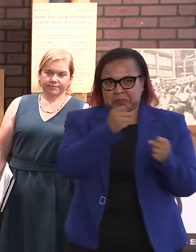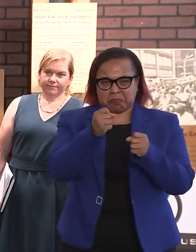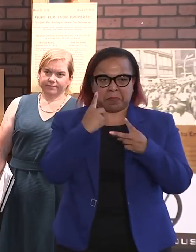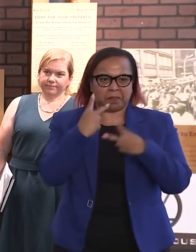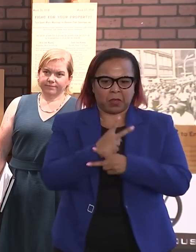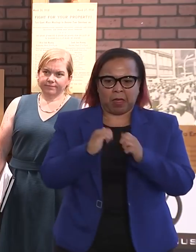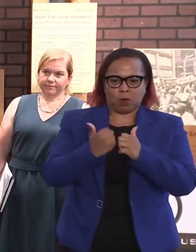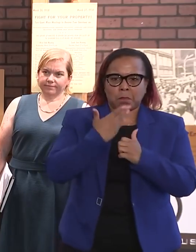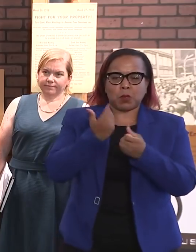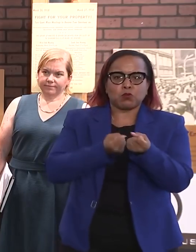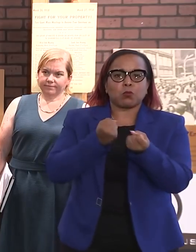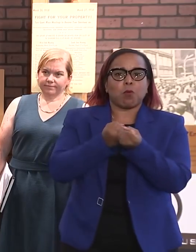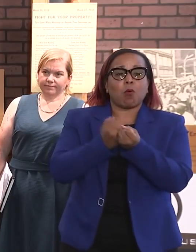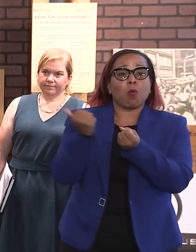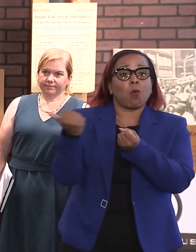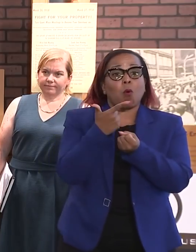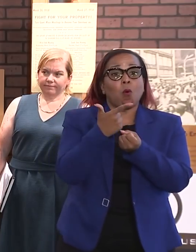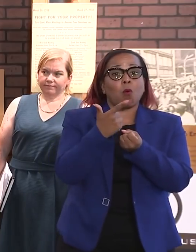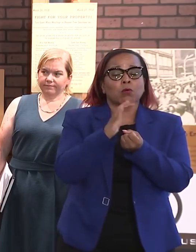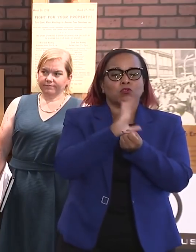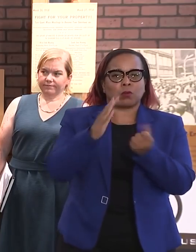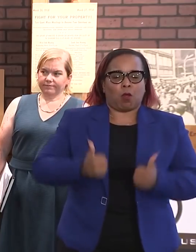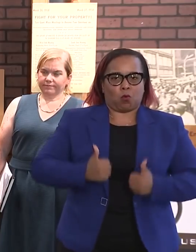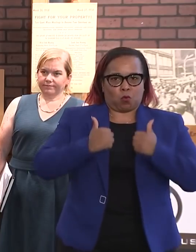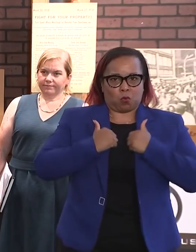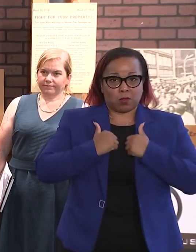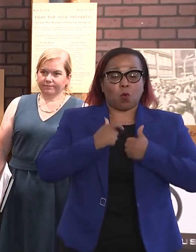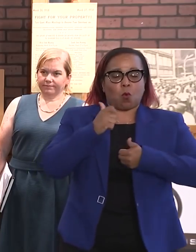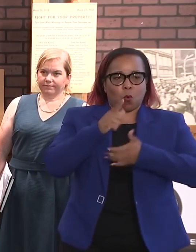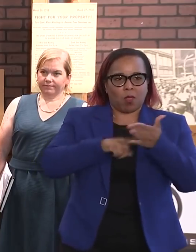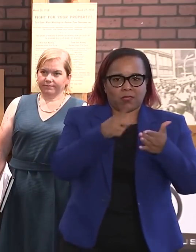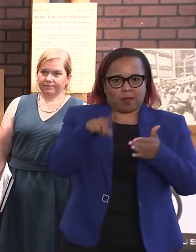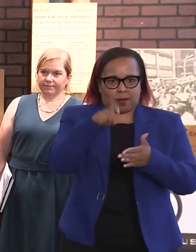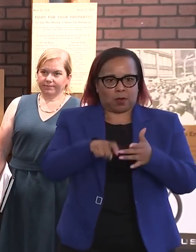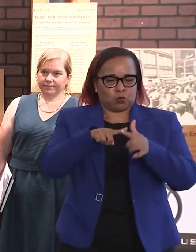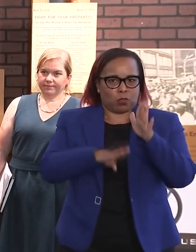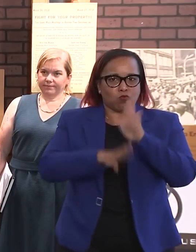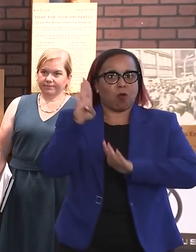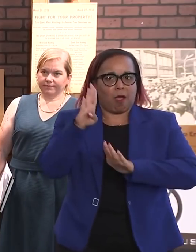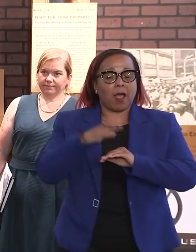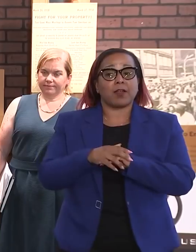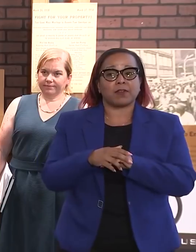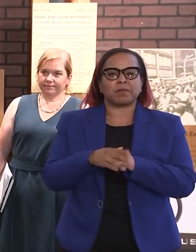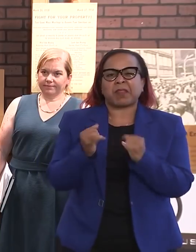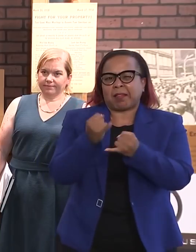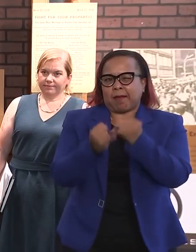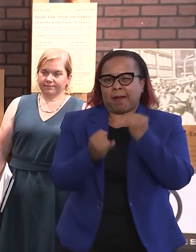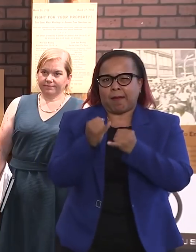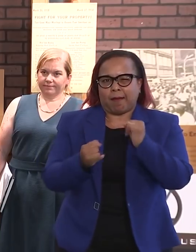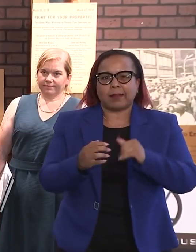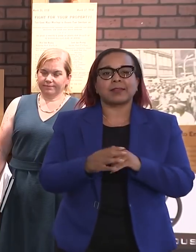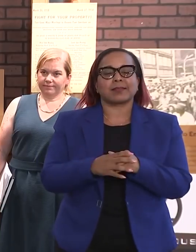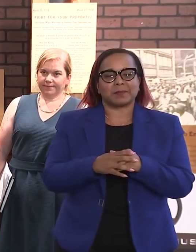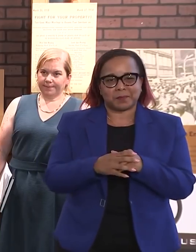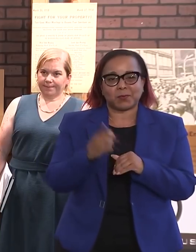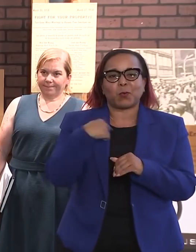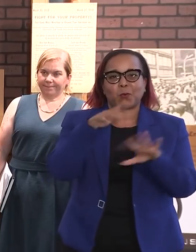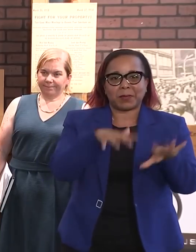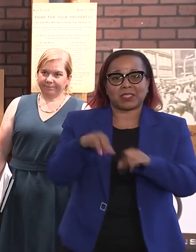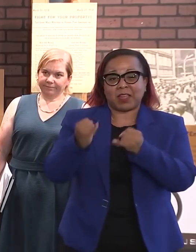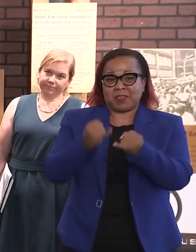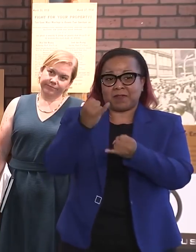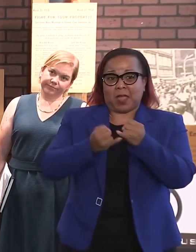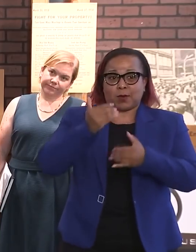on ways to better support all Chicagoans with what they need to thrive. And last but not least, we're going to be taking the